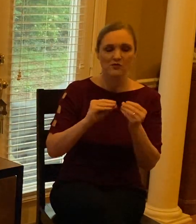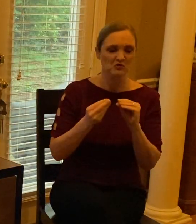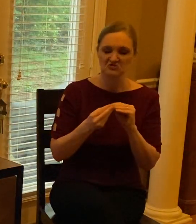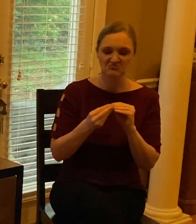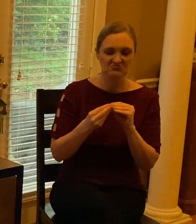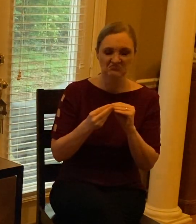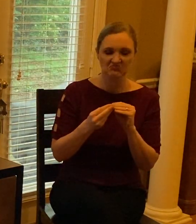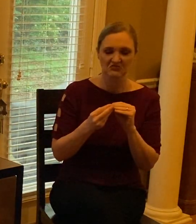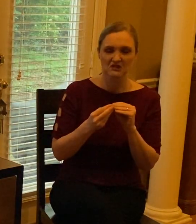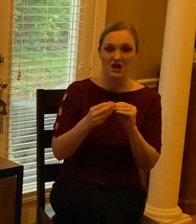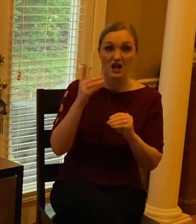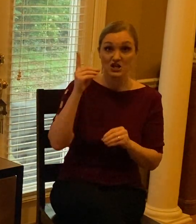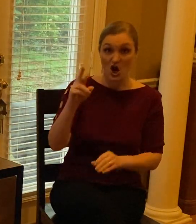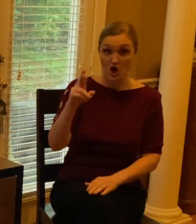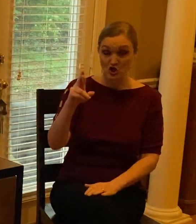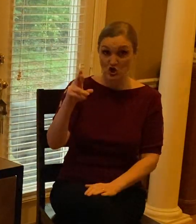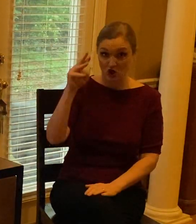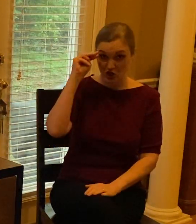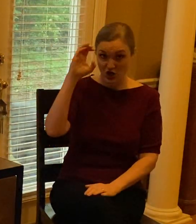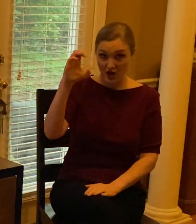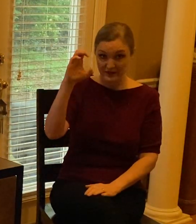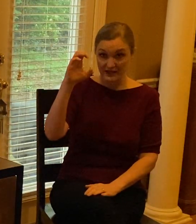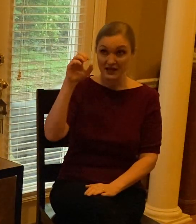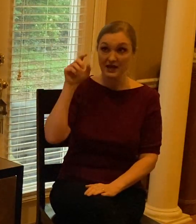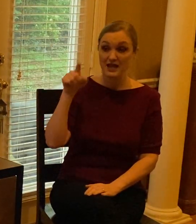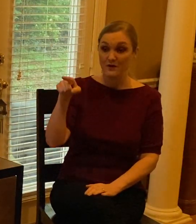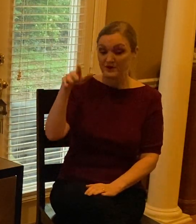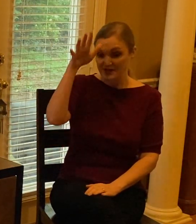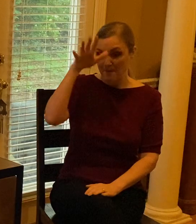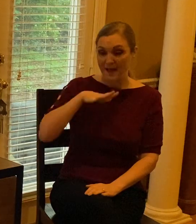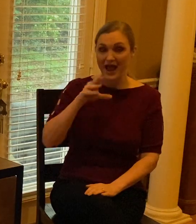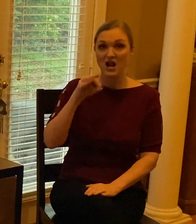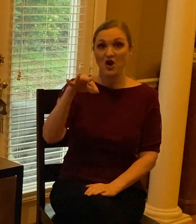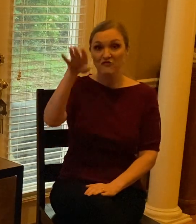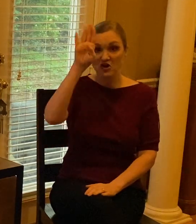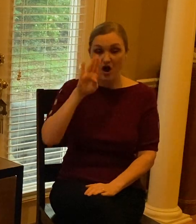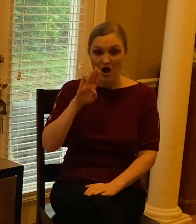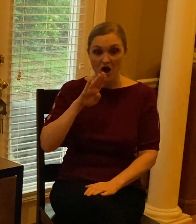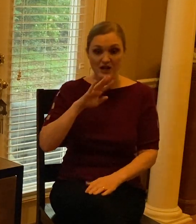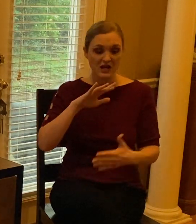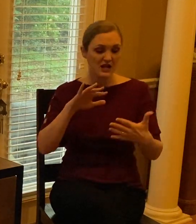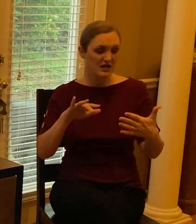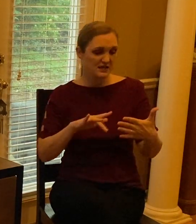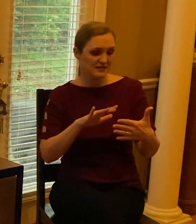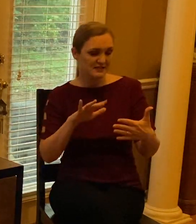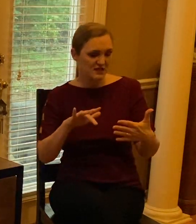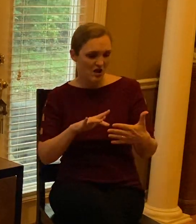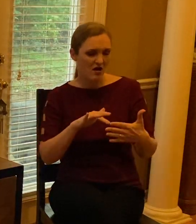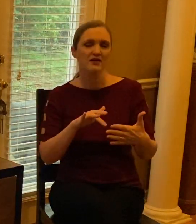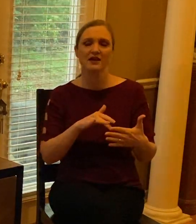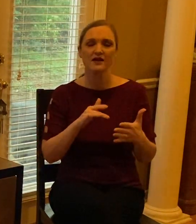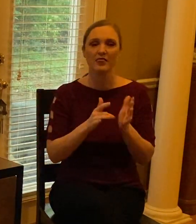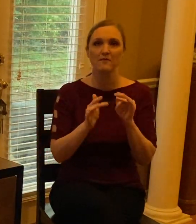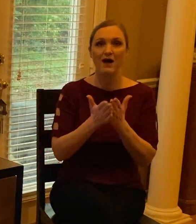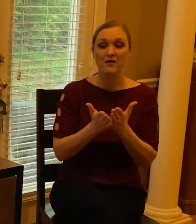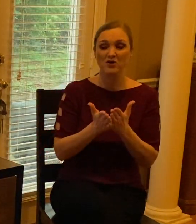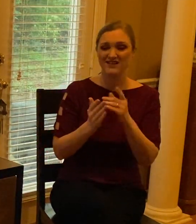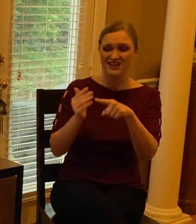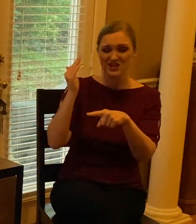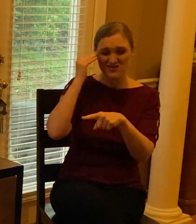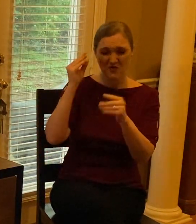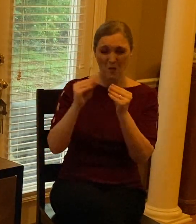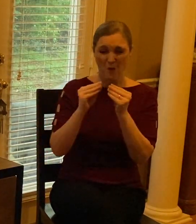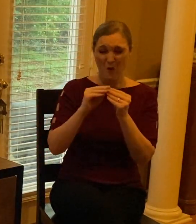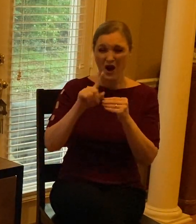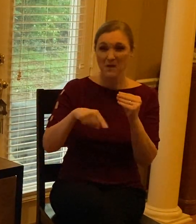statistics. Dr. Conley was a man of God. He was a Bible scholar. As a matter of fact, he knew more about the